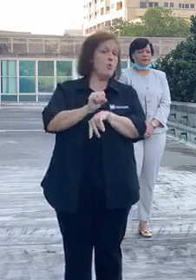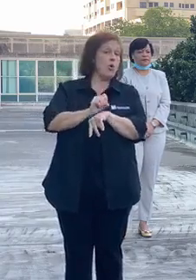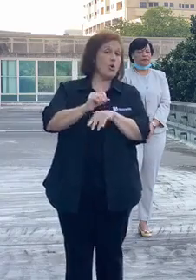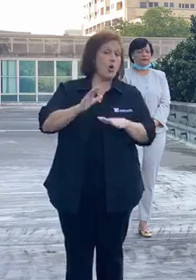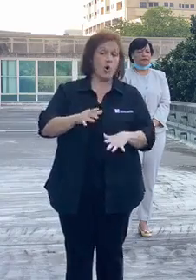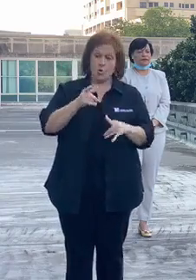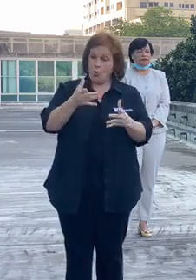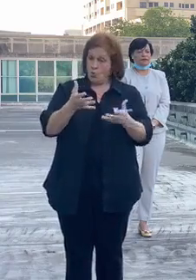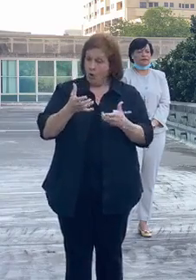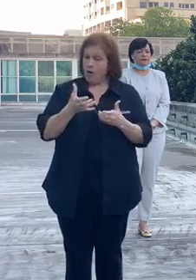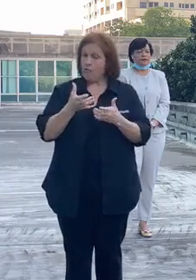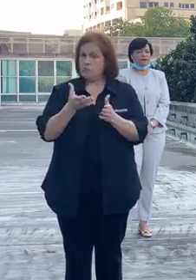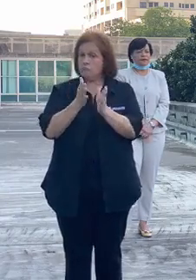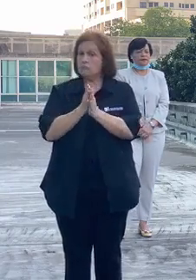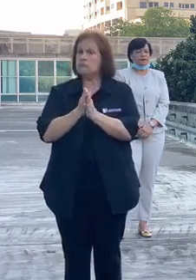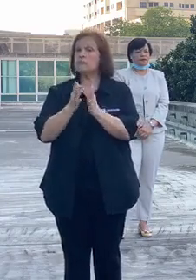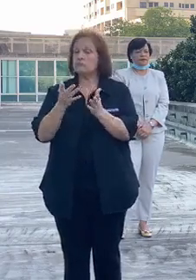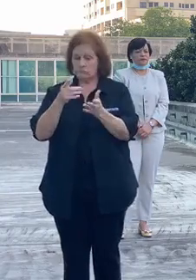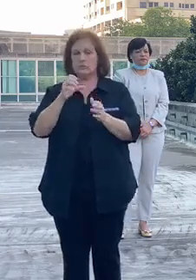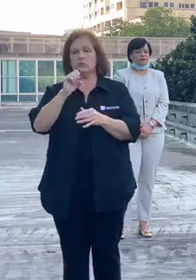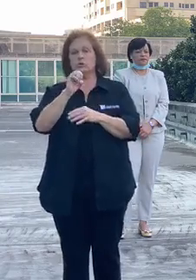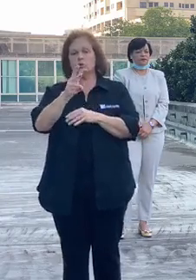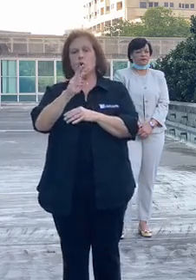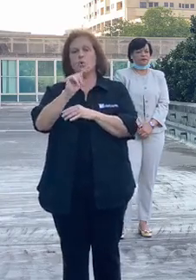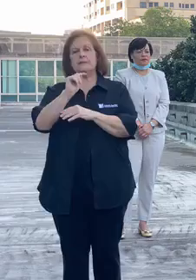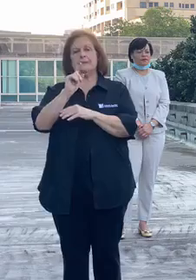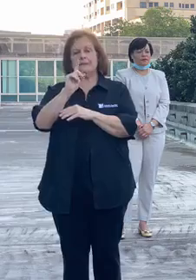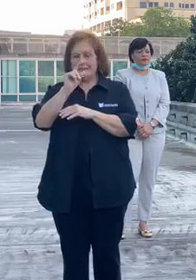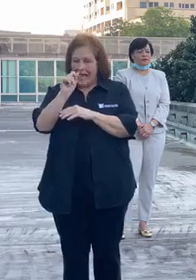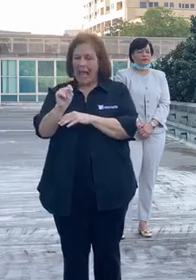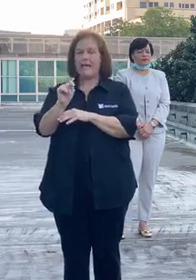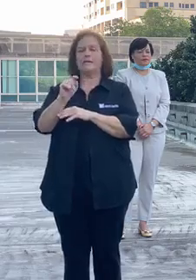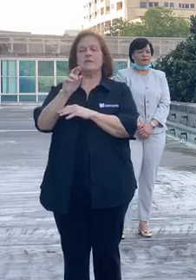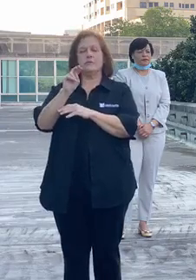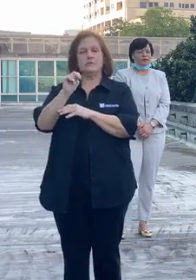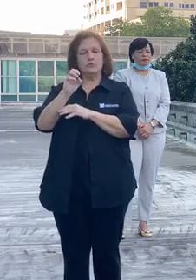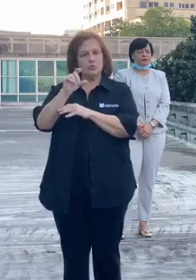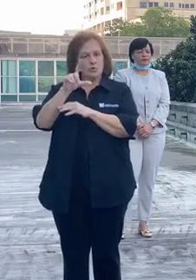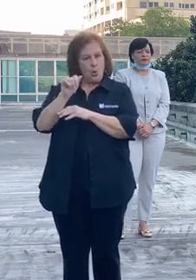like to request face coverings, go to SODAT.com,